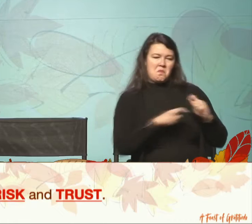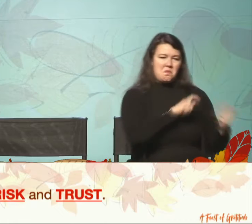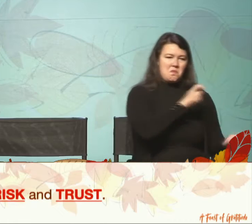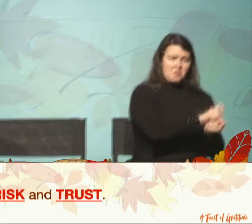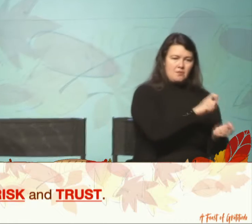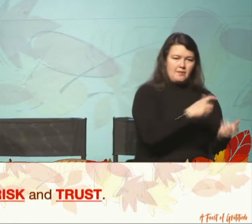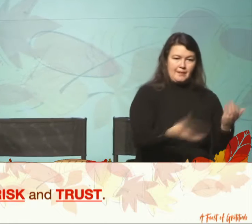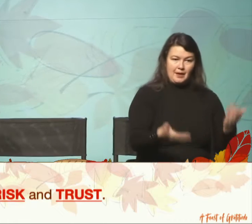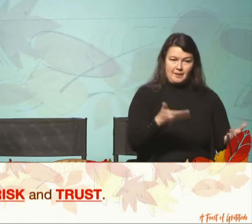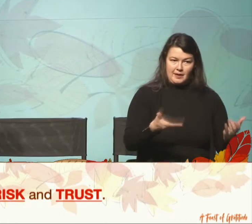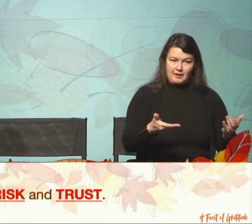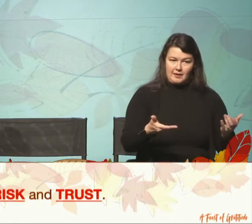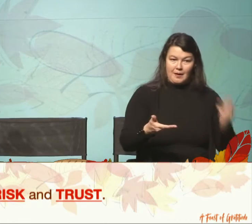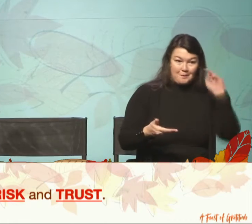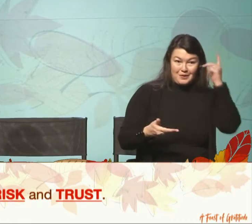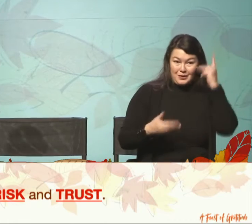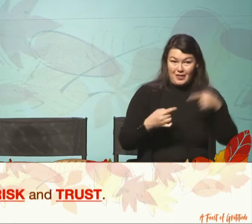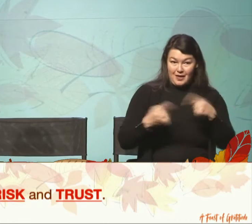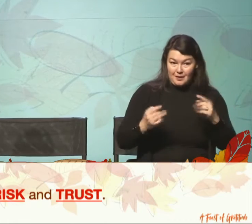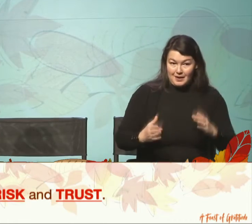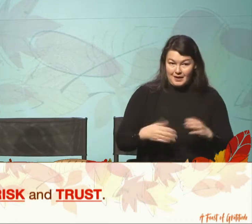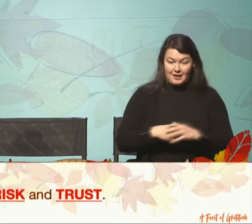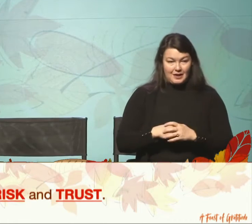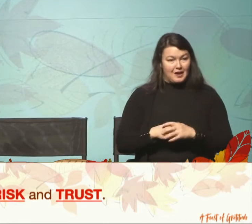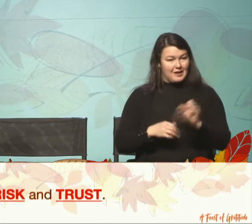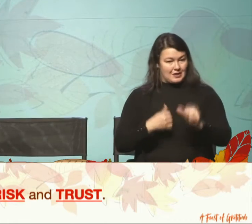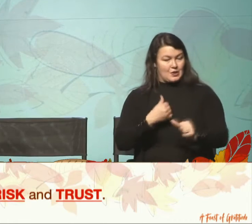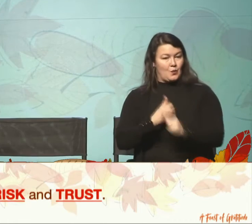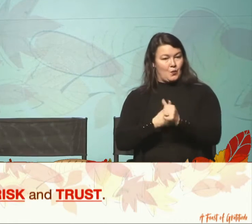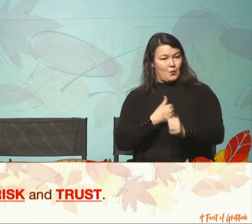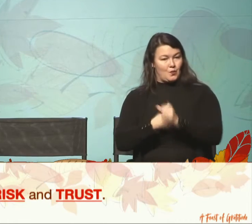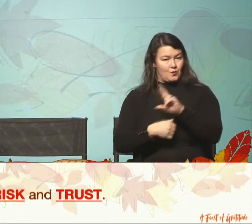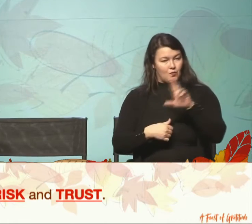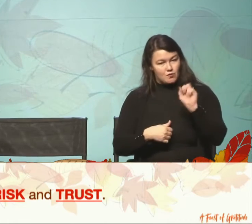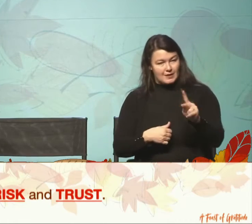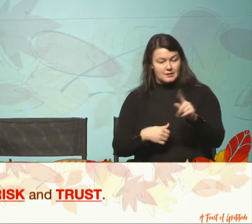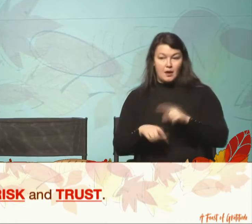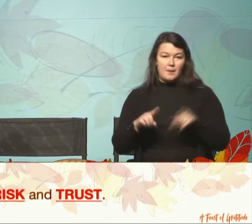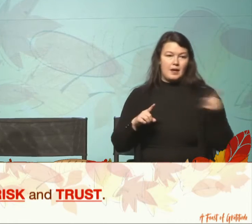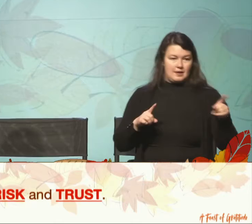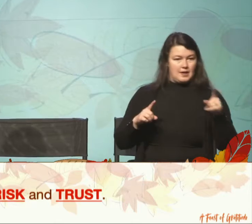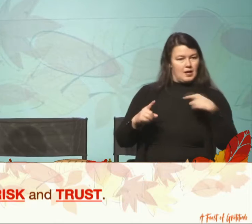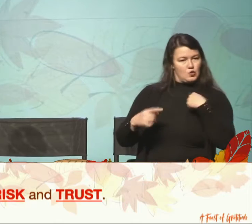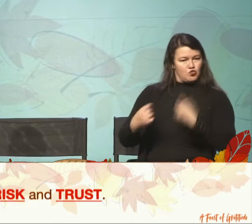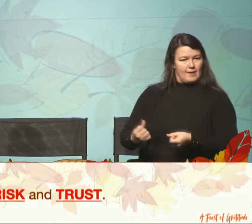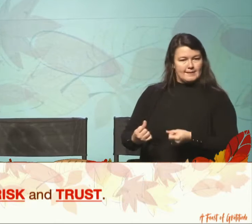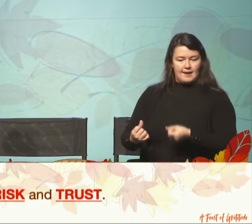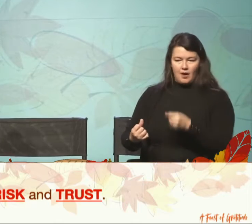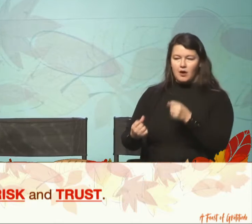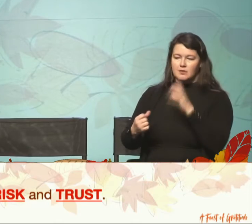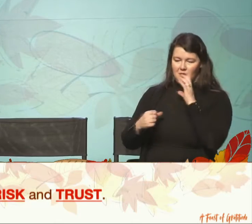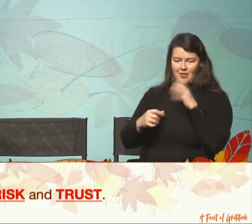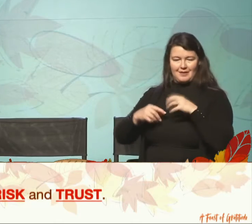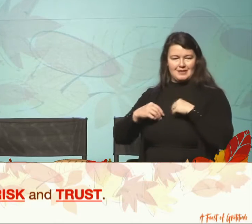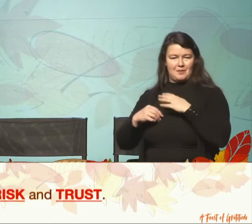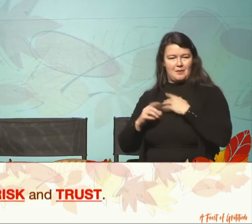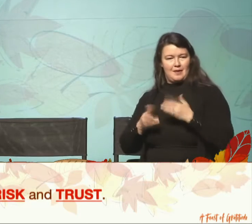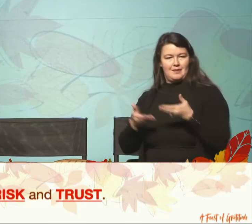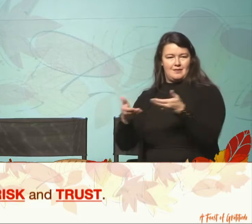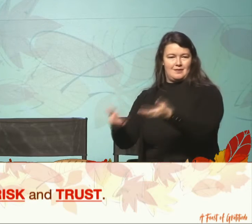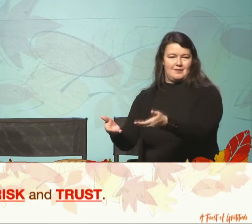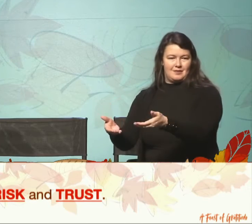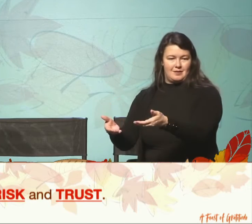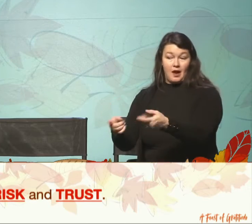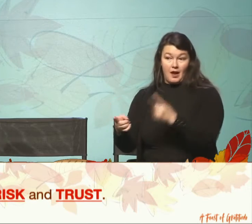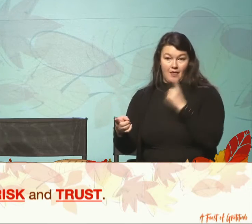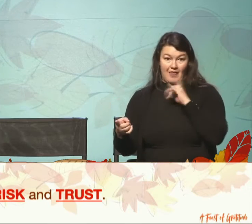enemies. Like, this is risky, and he has to trust that his kindness will be received and that kindness will conquer any